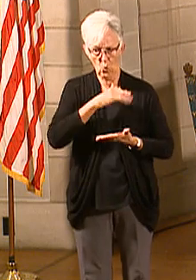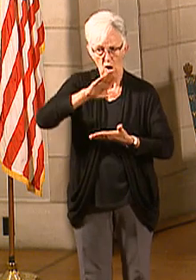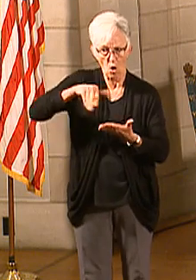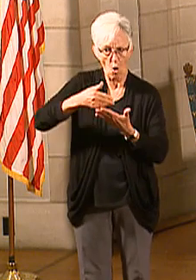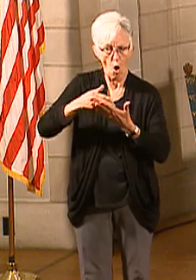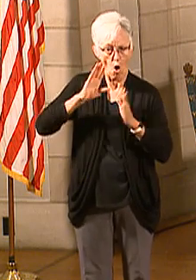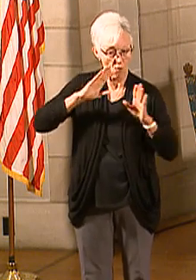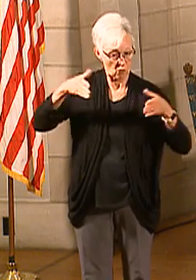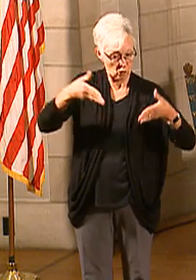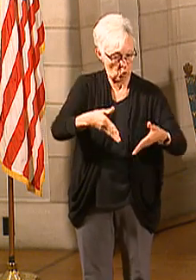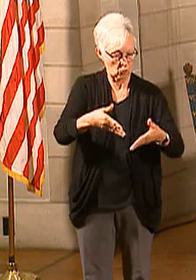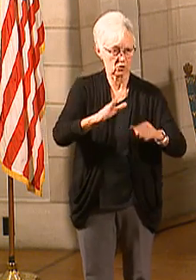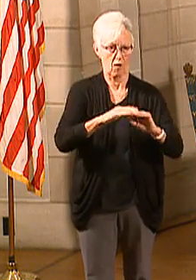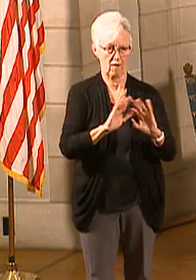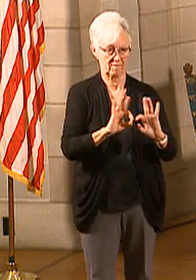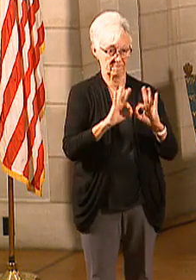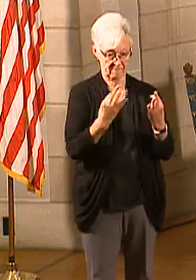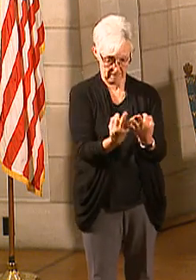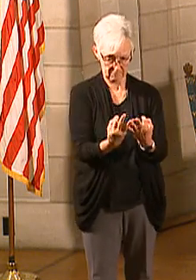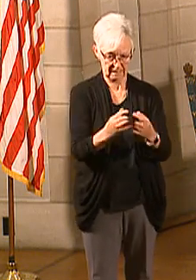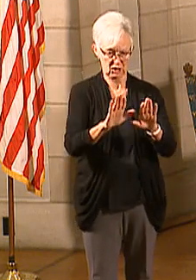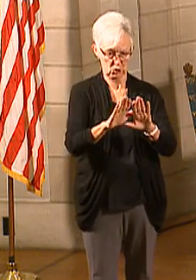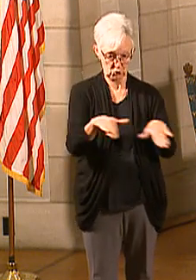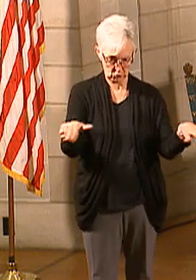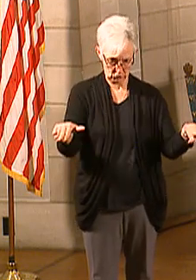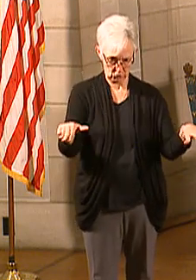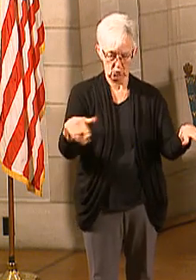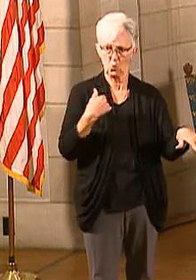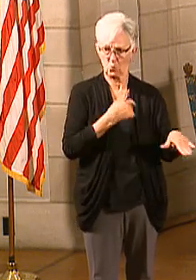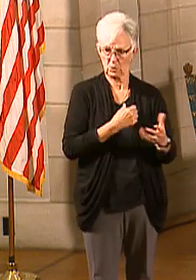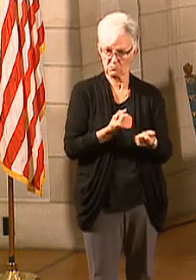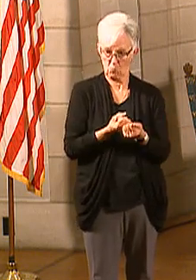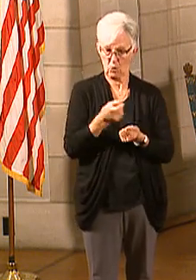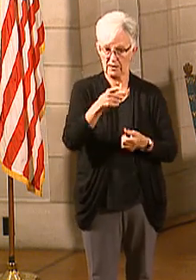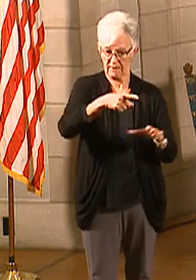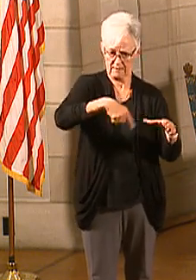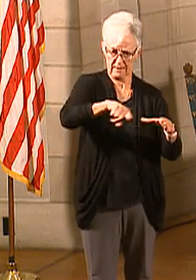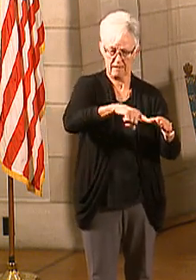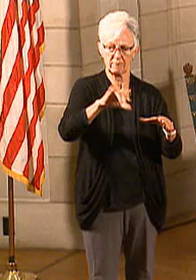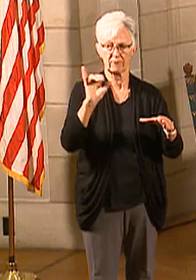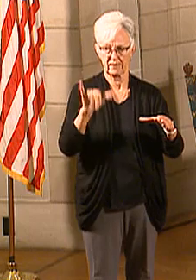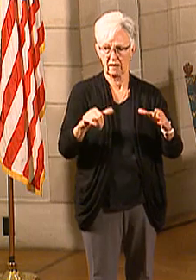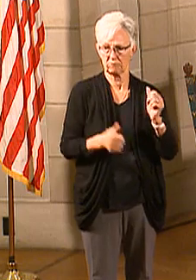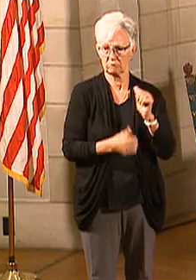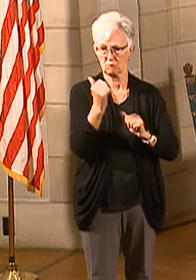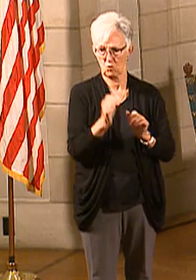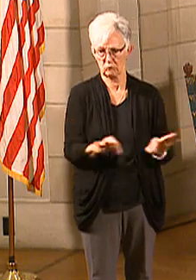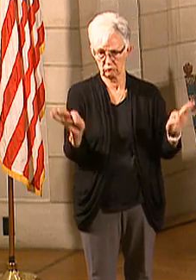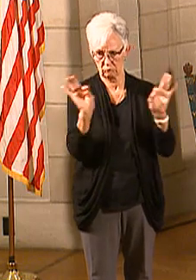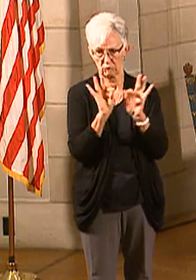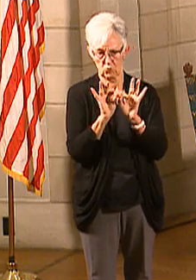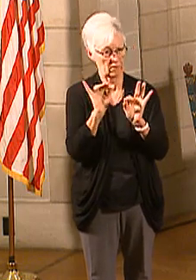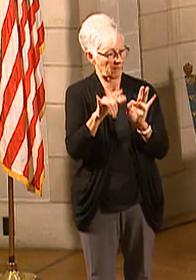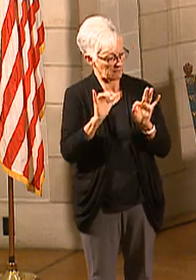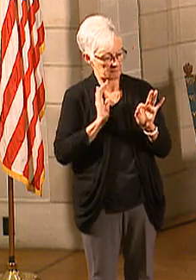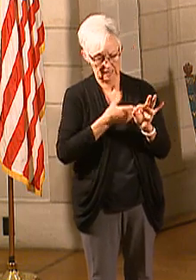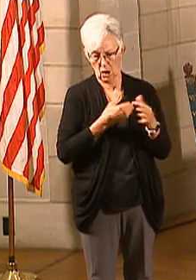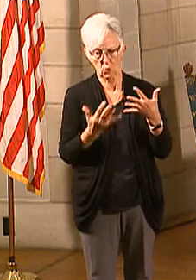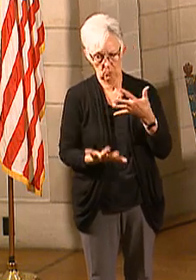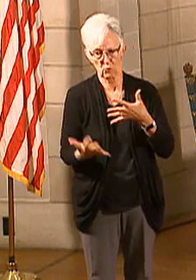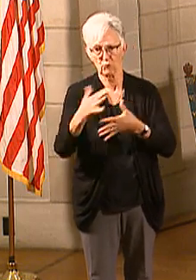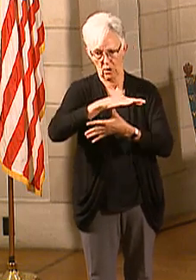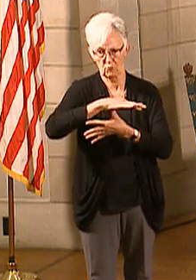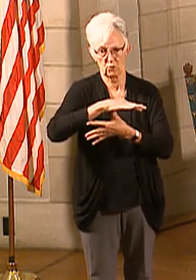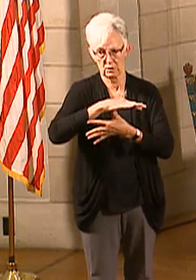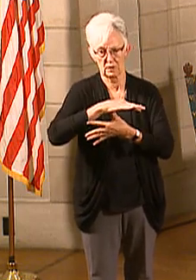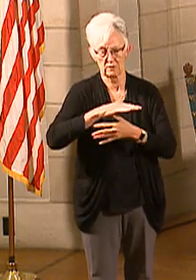to be supported? What would this look like, and how do we create the most success to ensure that families and children were the highest priority? All